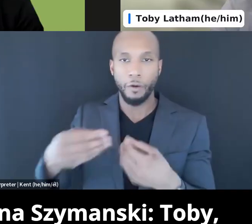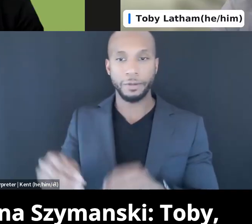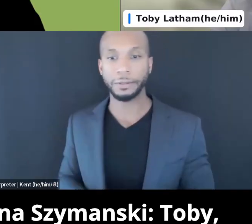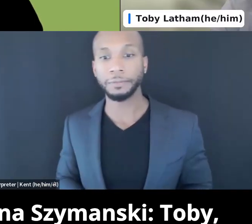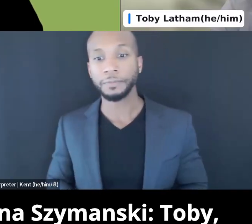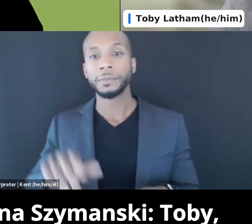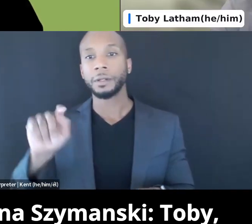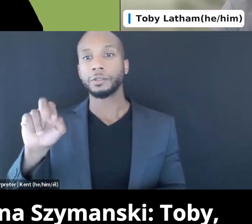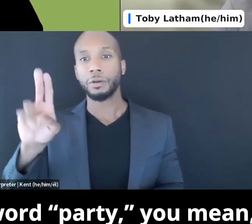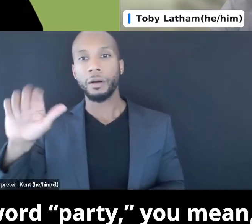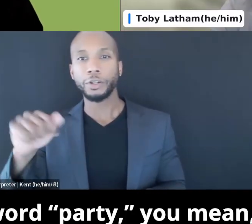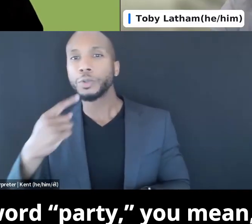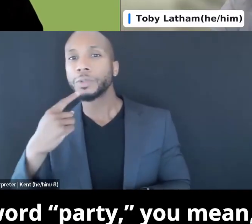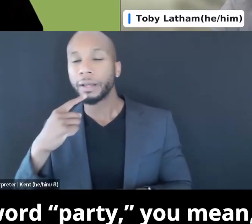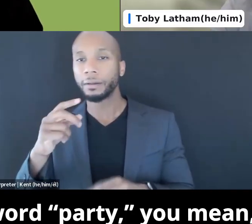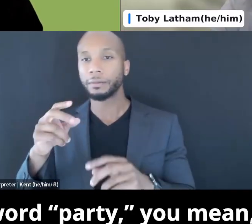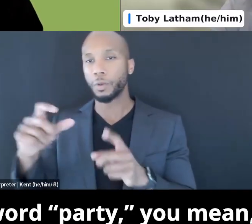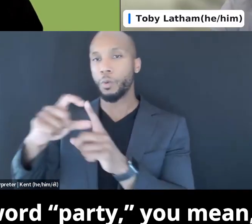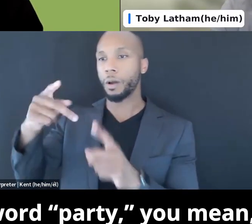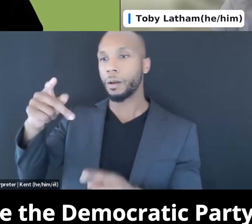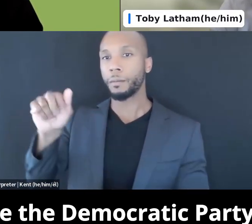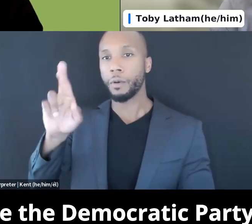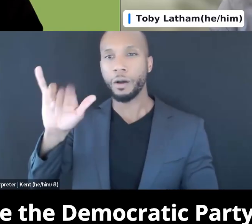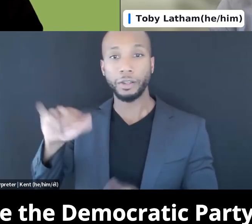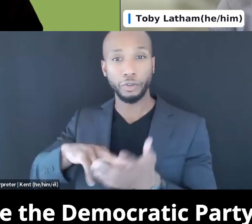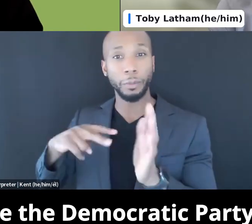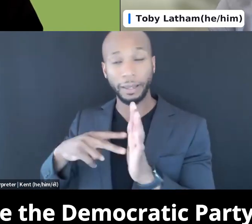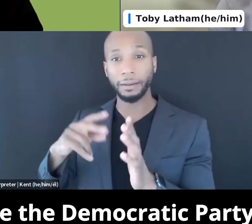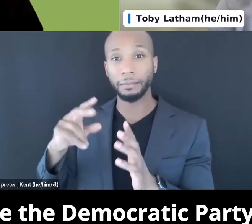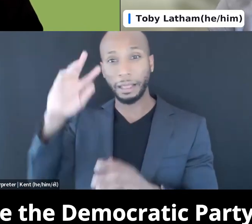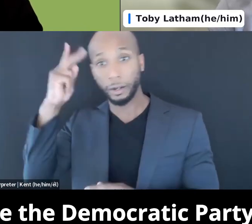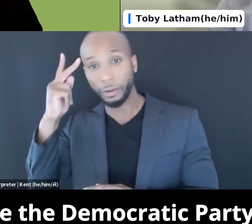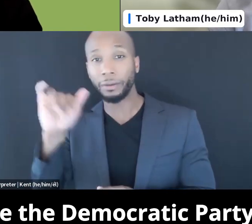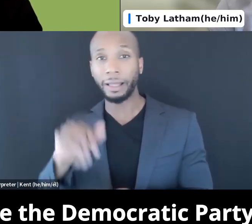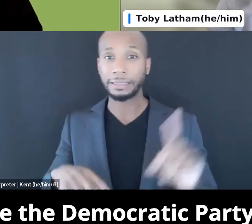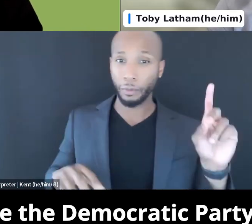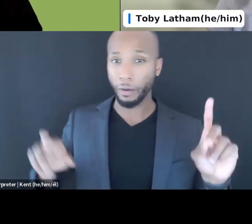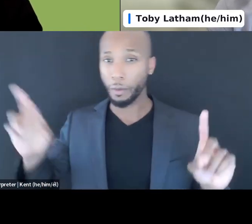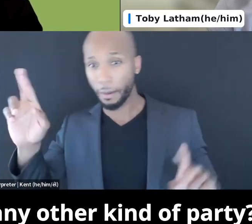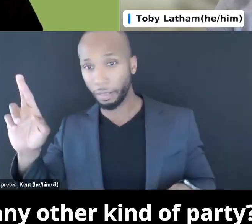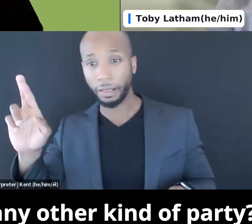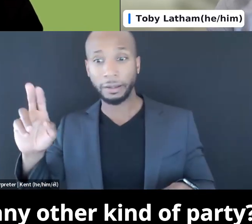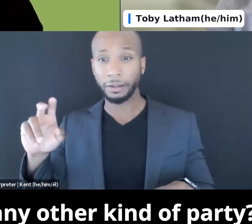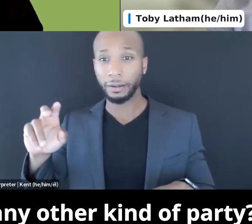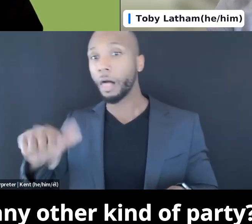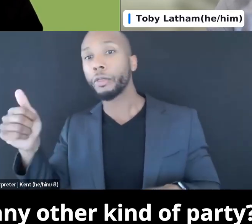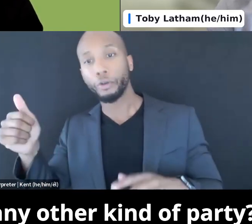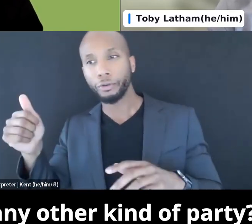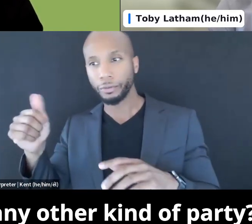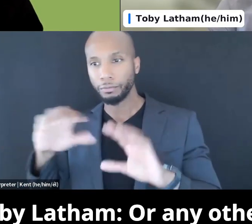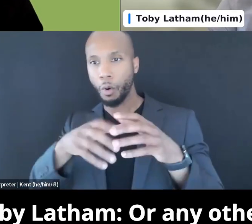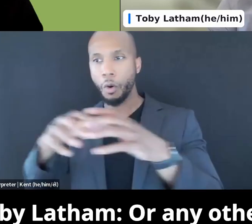just when you say the word party, you mean like political party, like the Democratic Party or the Republican Party or any other kind